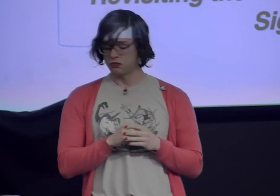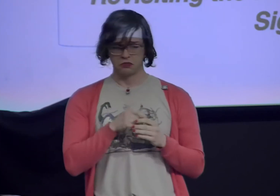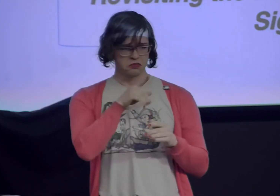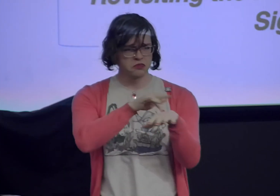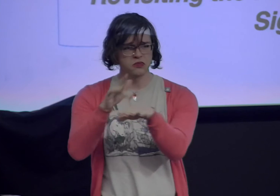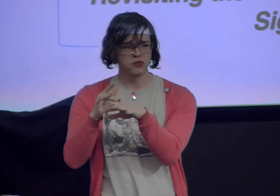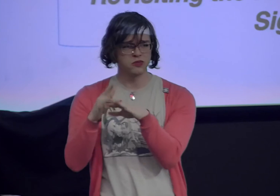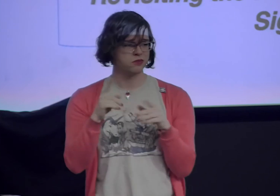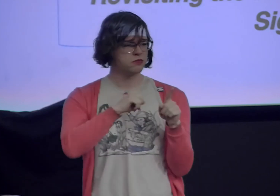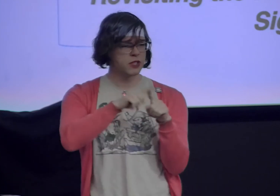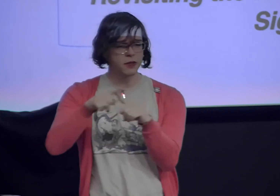fields,